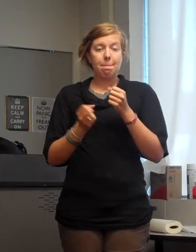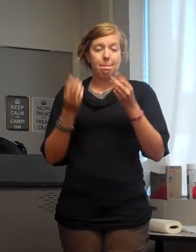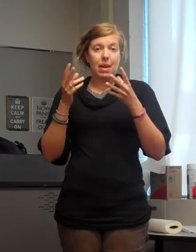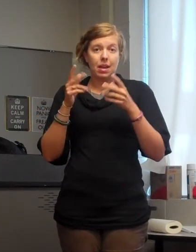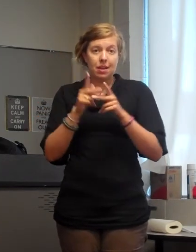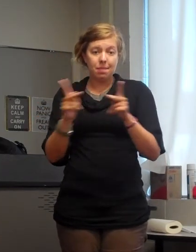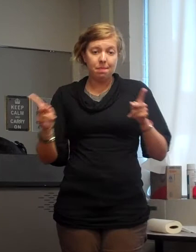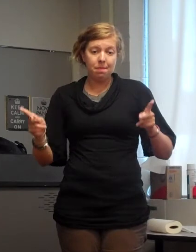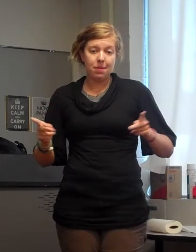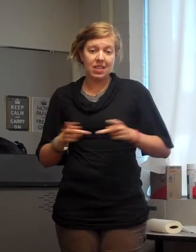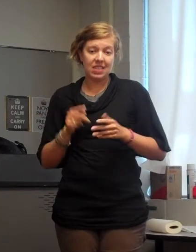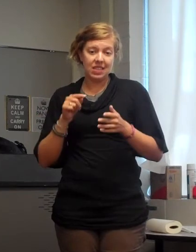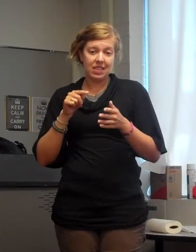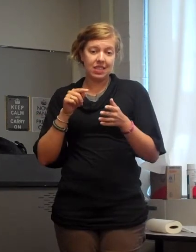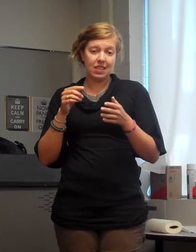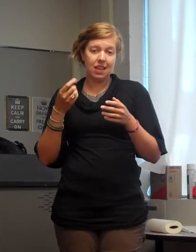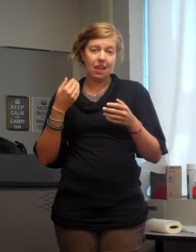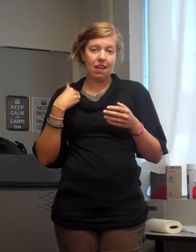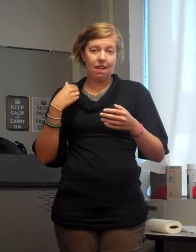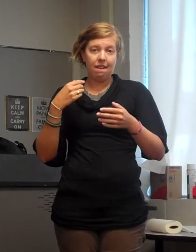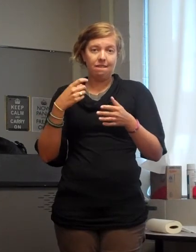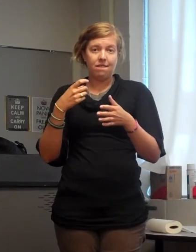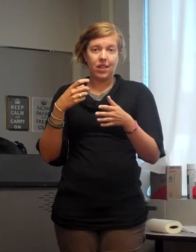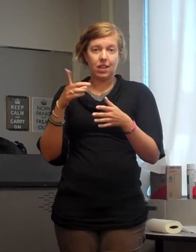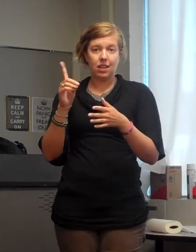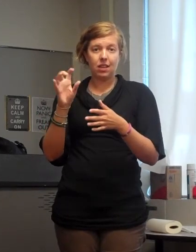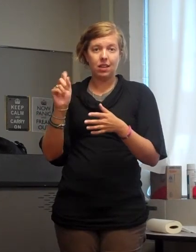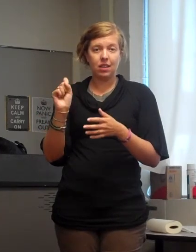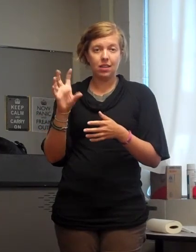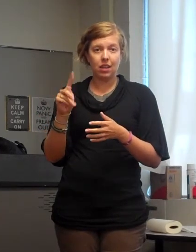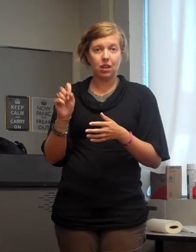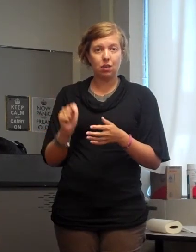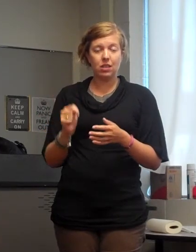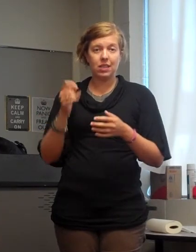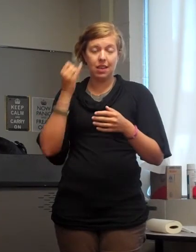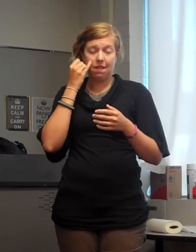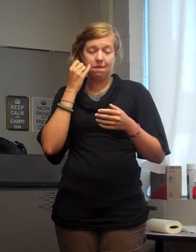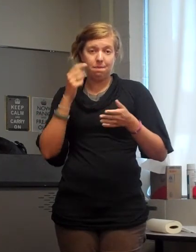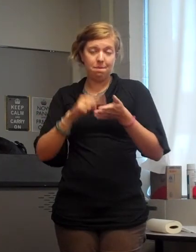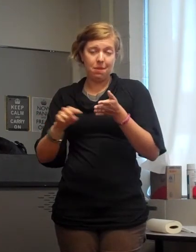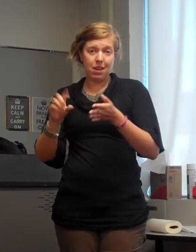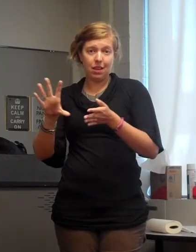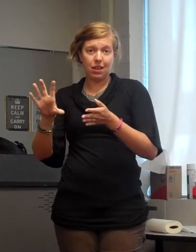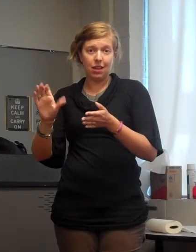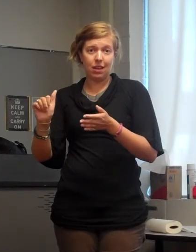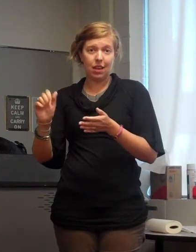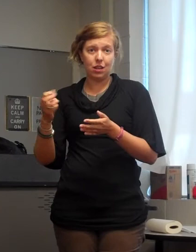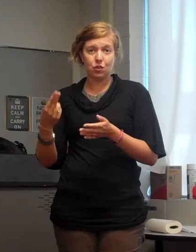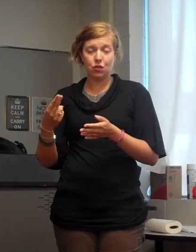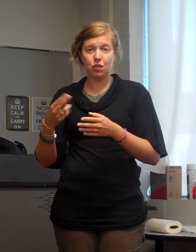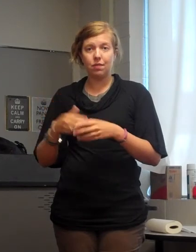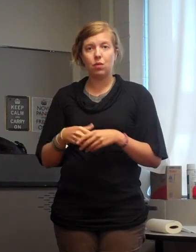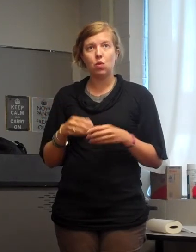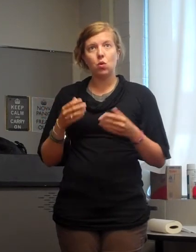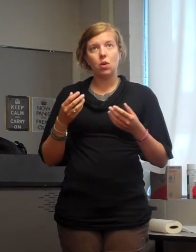where? Well, just different, different things. Well, like my horseback riding will give you so that she doesn't have to process checks and